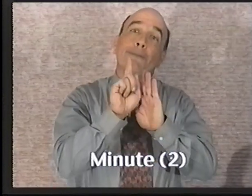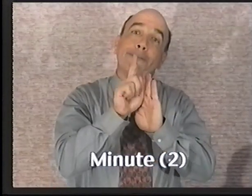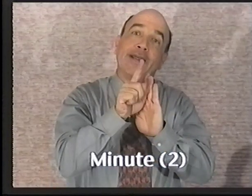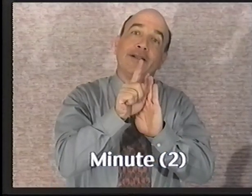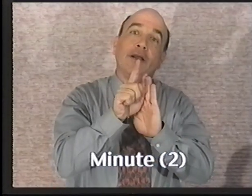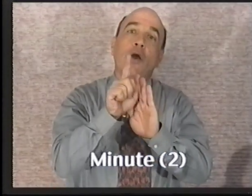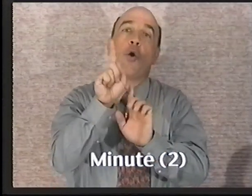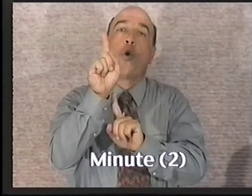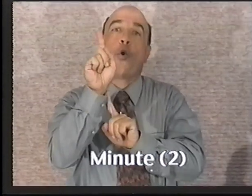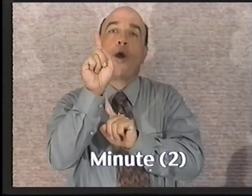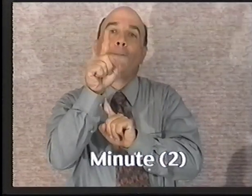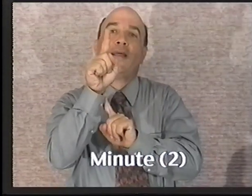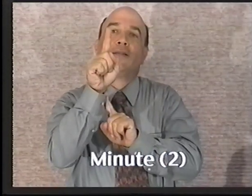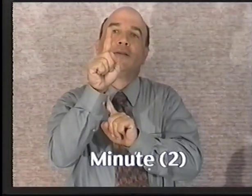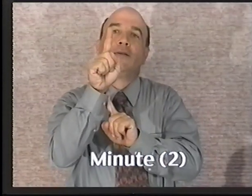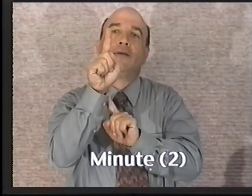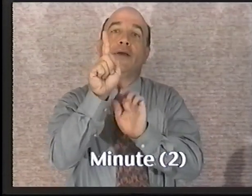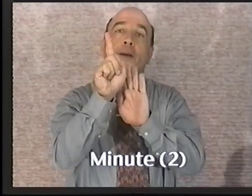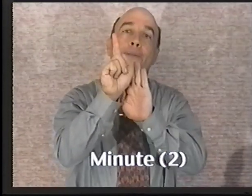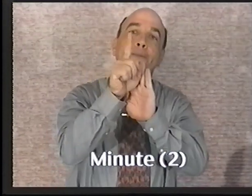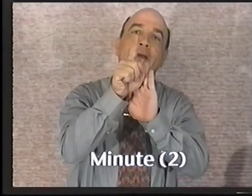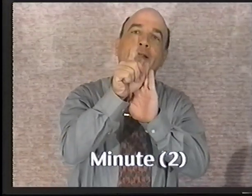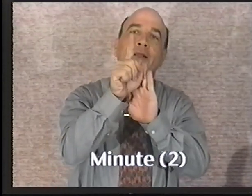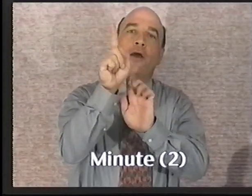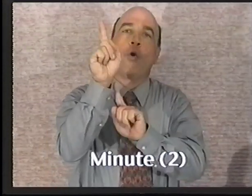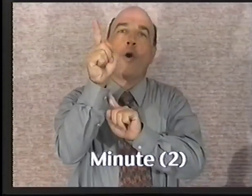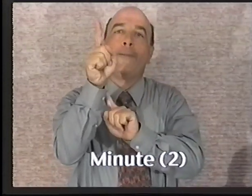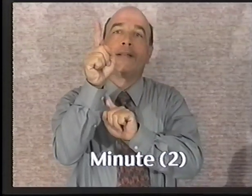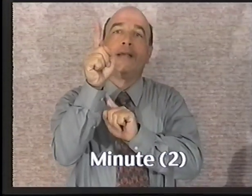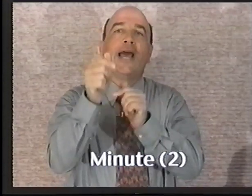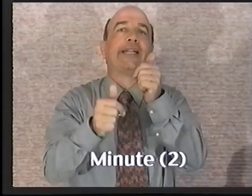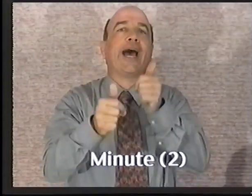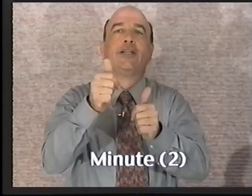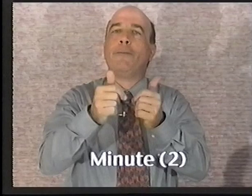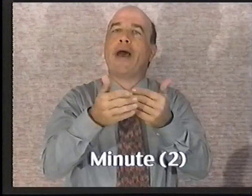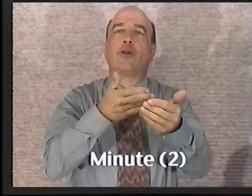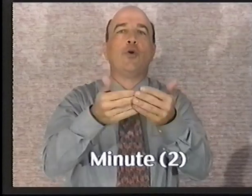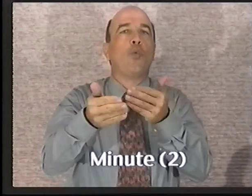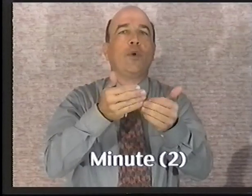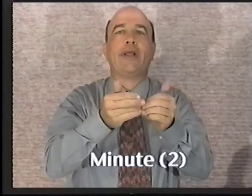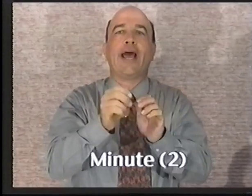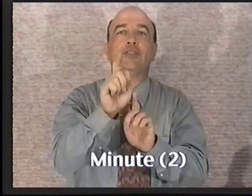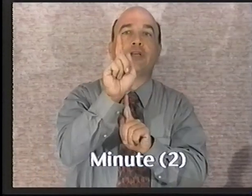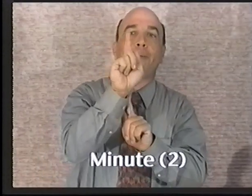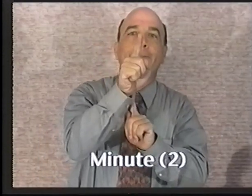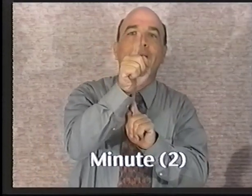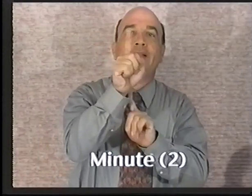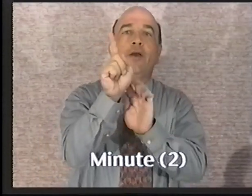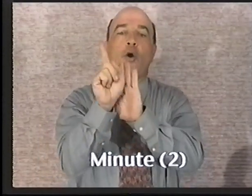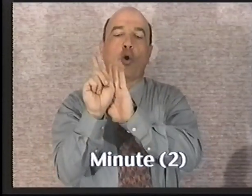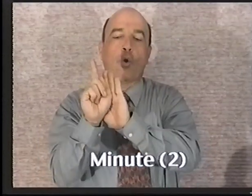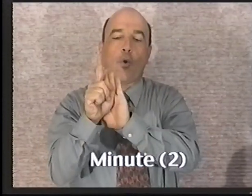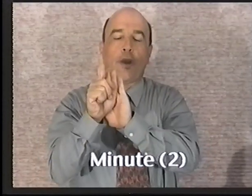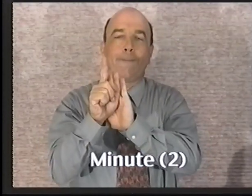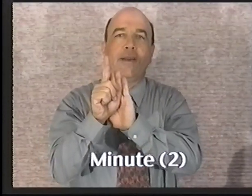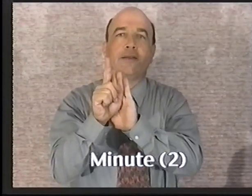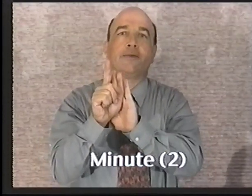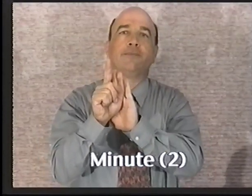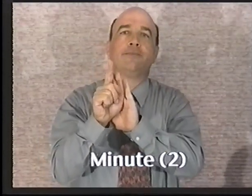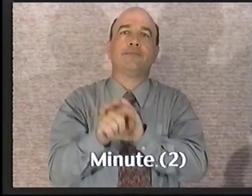Minute or minute. Minute or minute. It doesn't matter which hand shape, minute or minute.